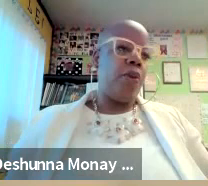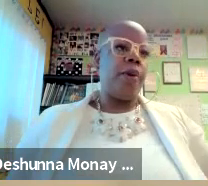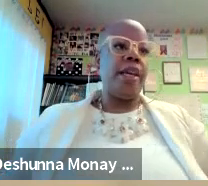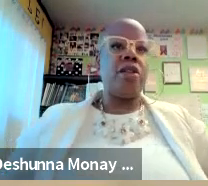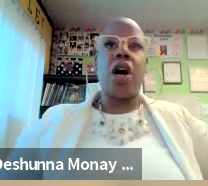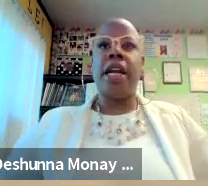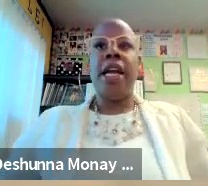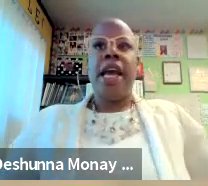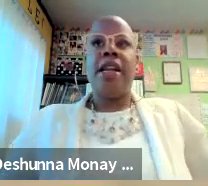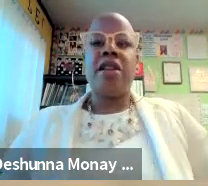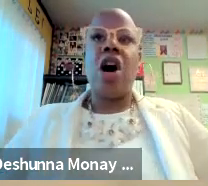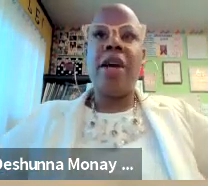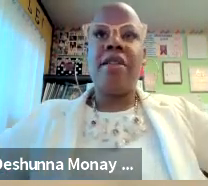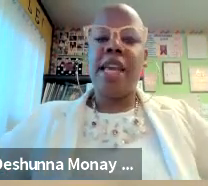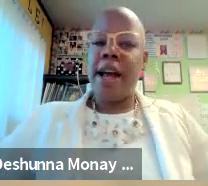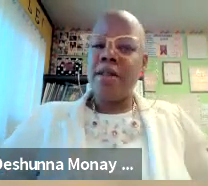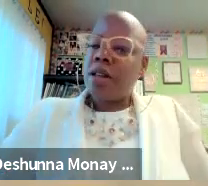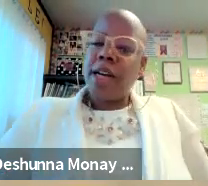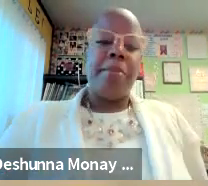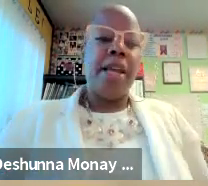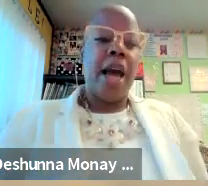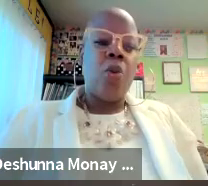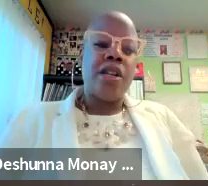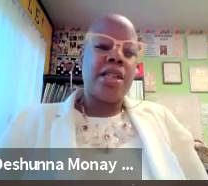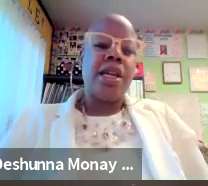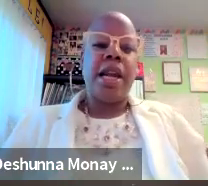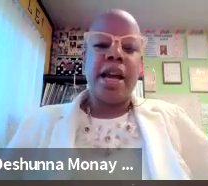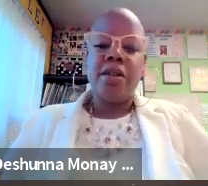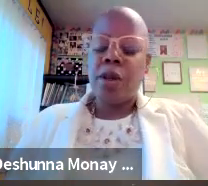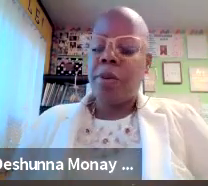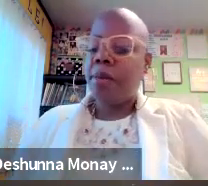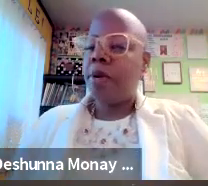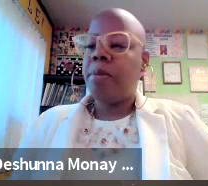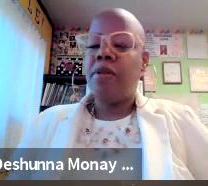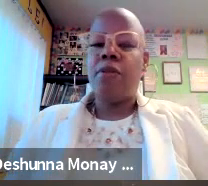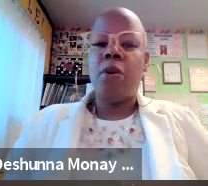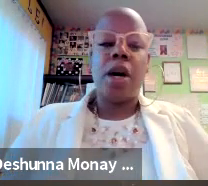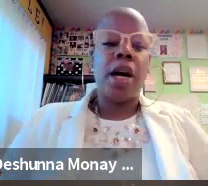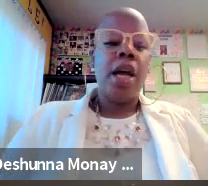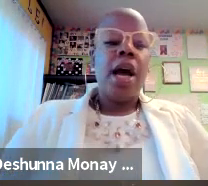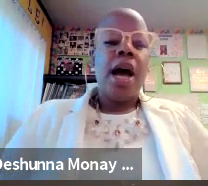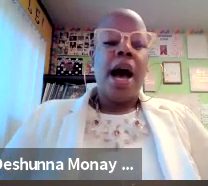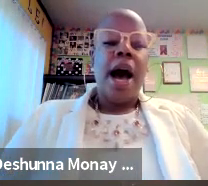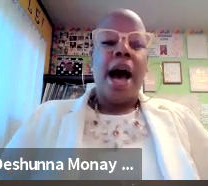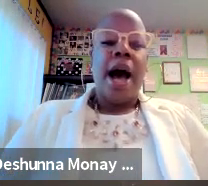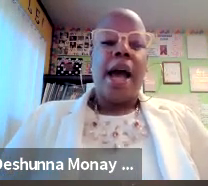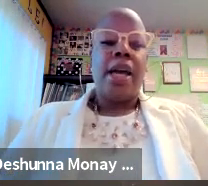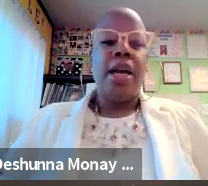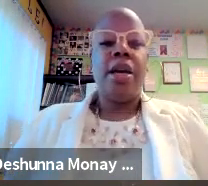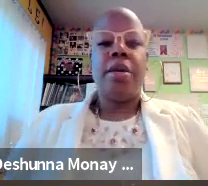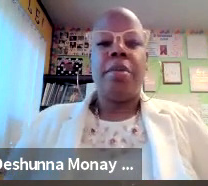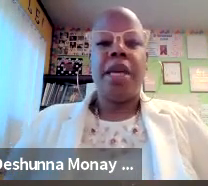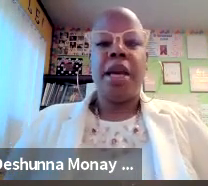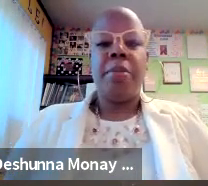started, before we get started, and it's always the counselor in me that wants to connect with people before